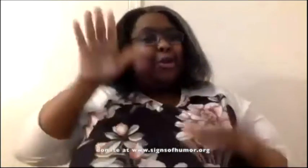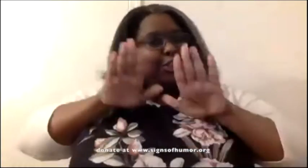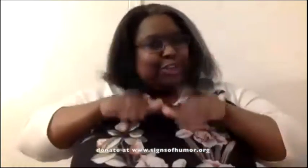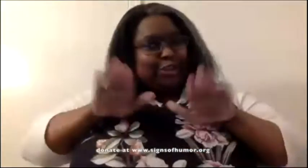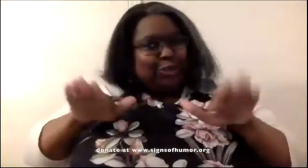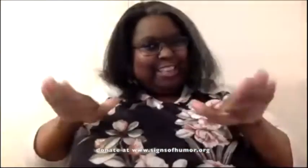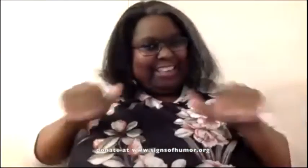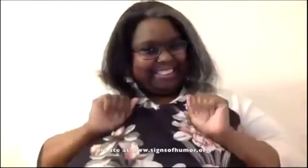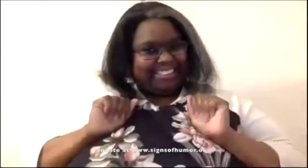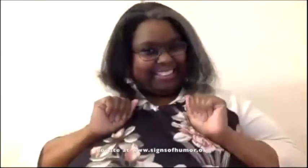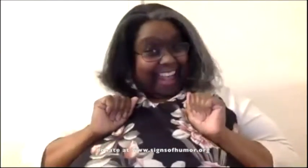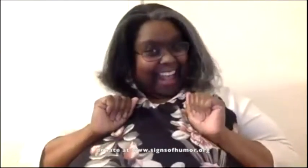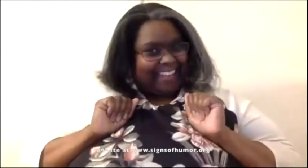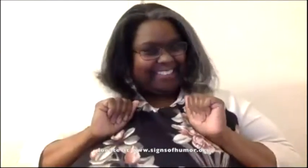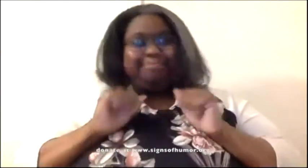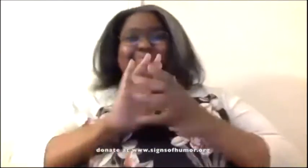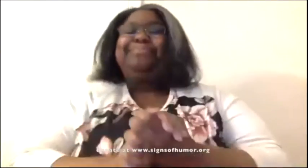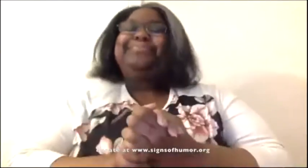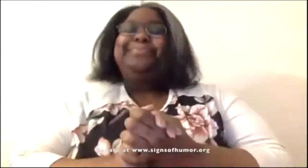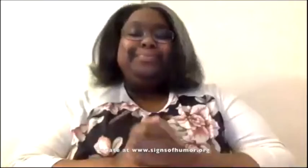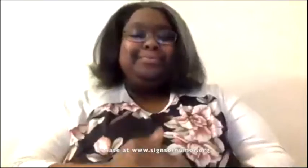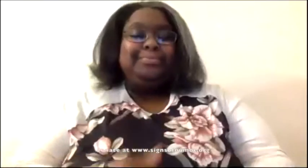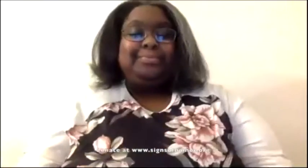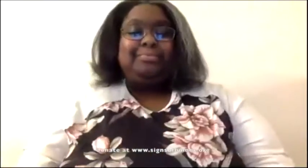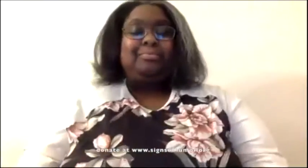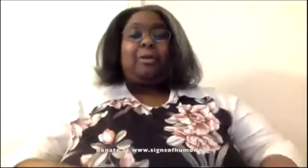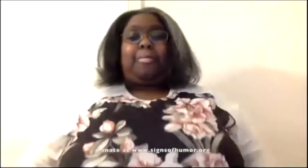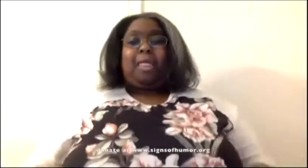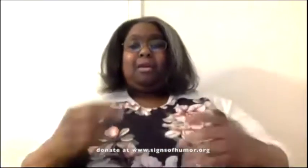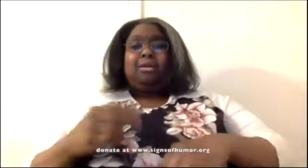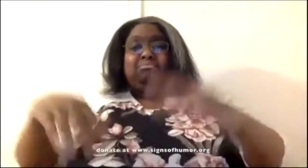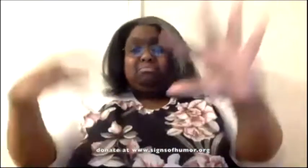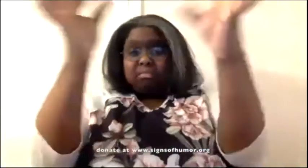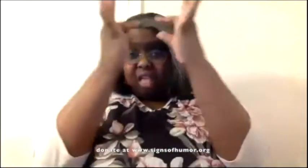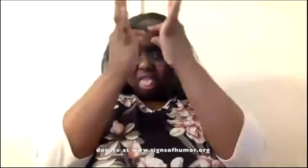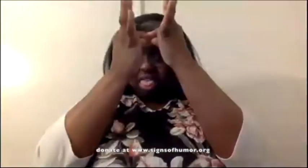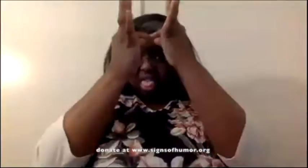one more story. This one might be a little bit for the kids, okay?